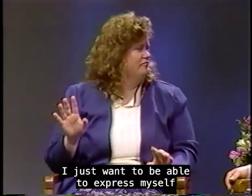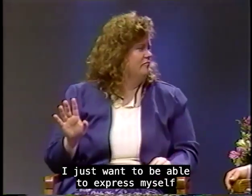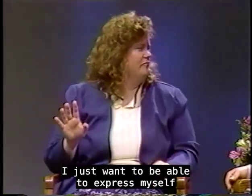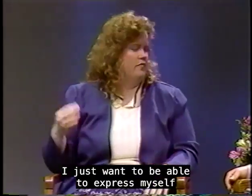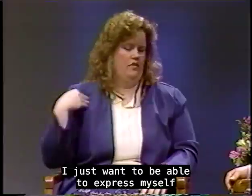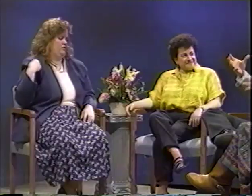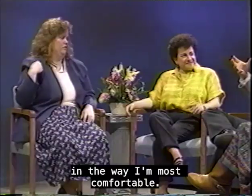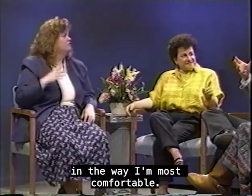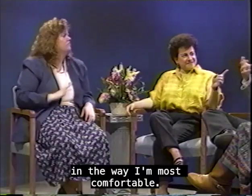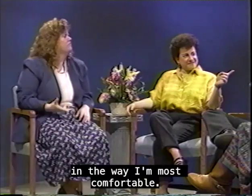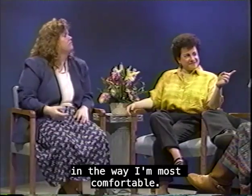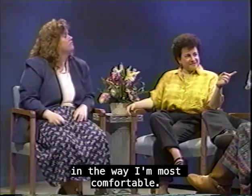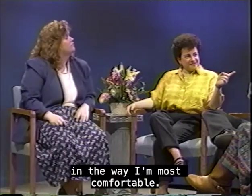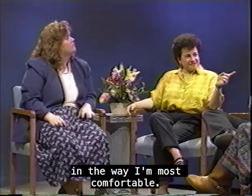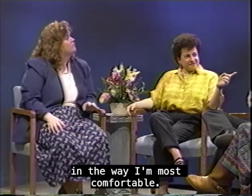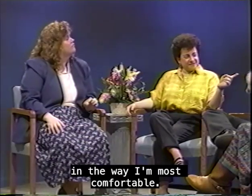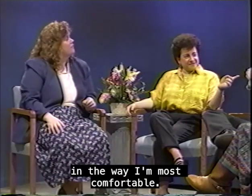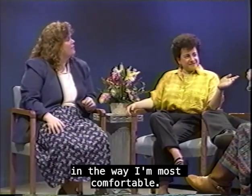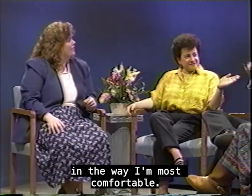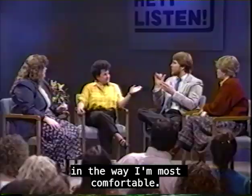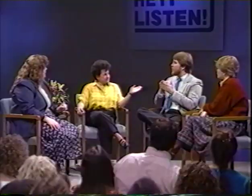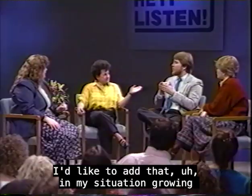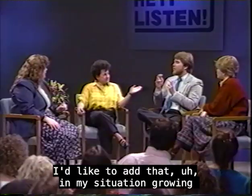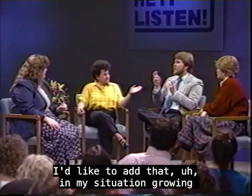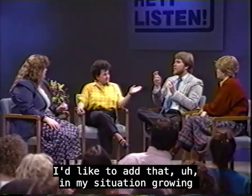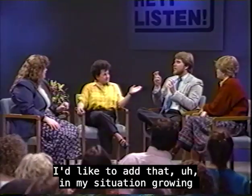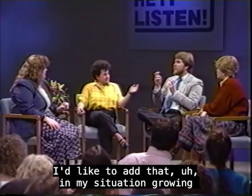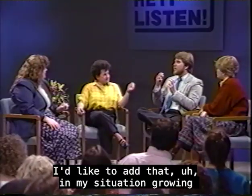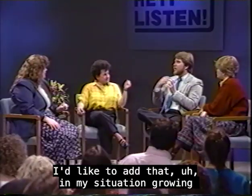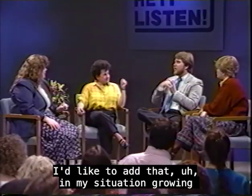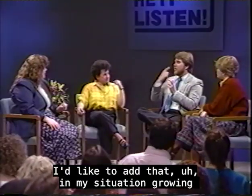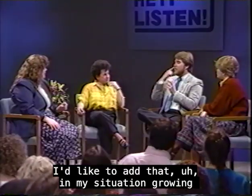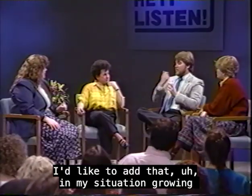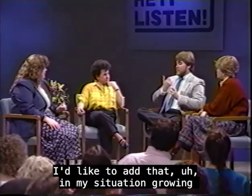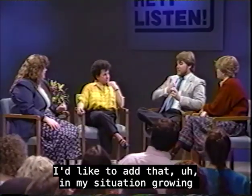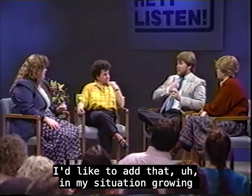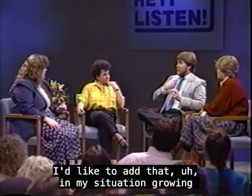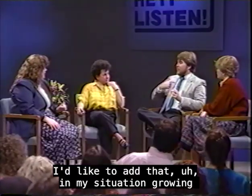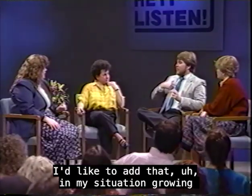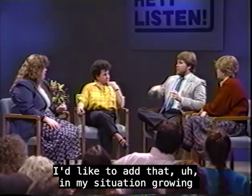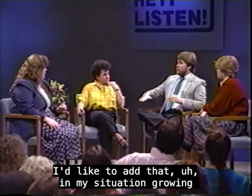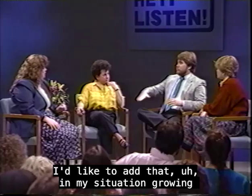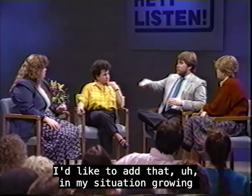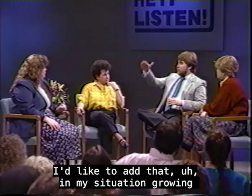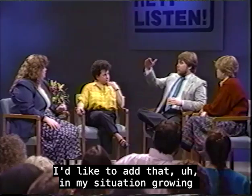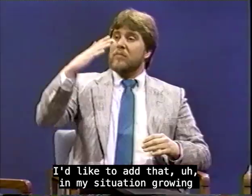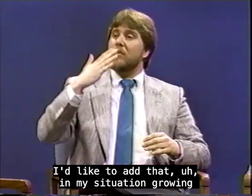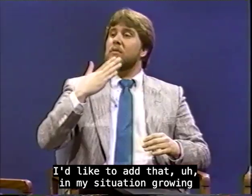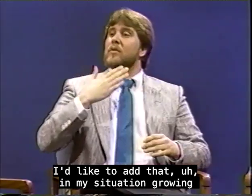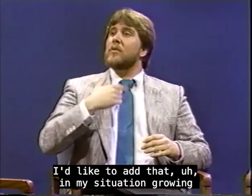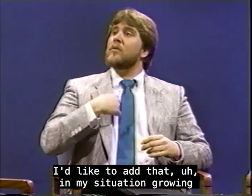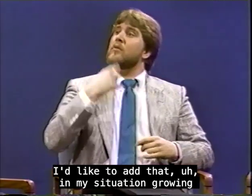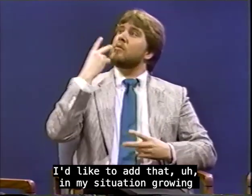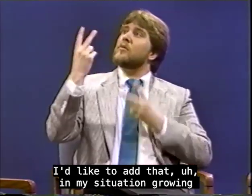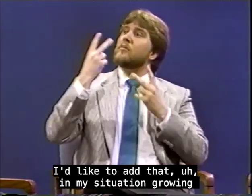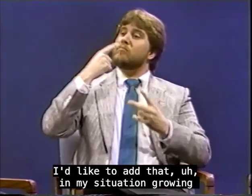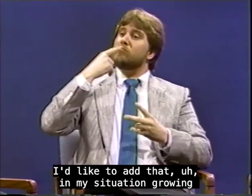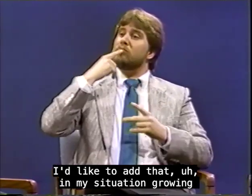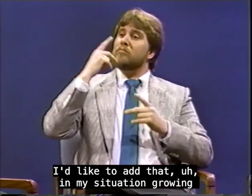express myself in the way I'm most comfortable. I'd like to add that in my situation growing up,